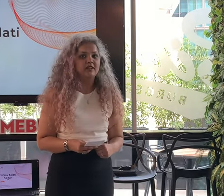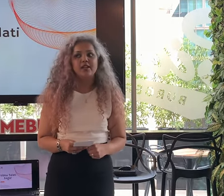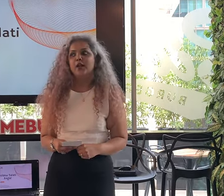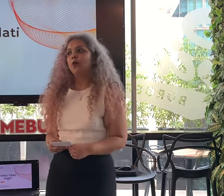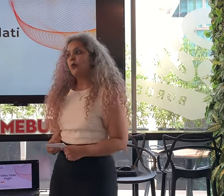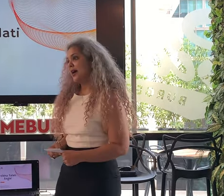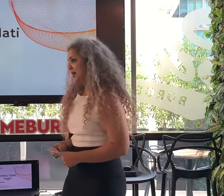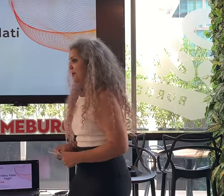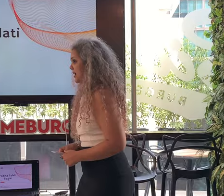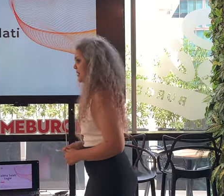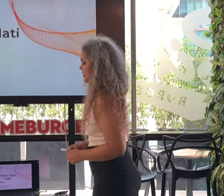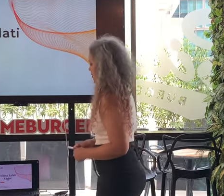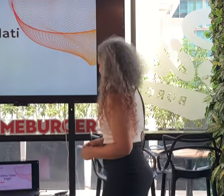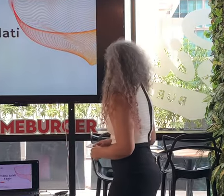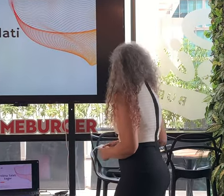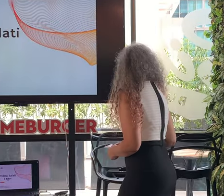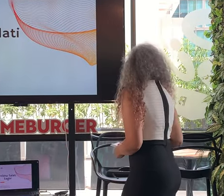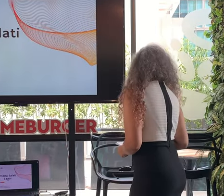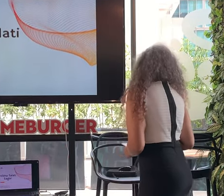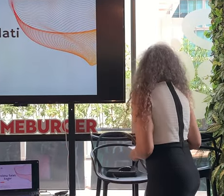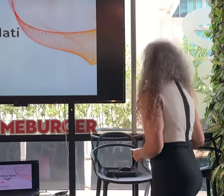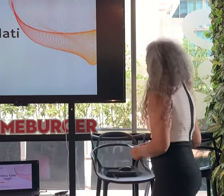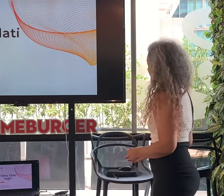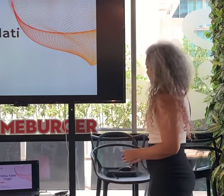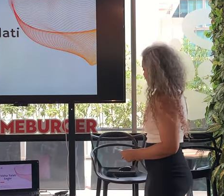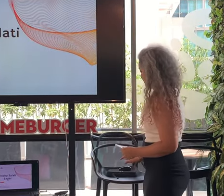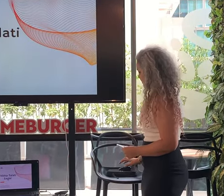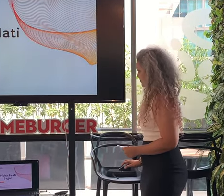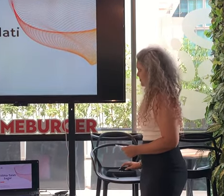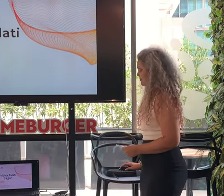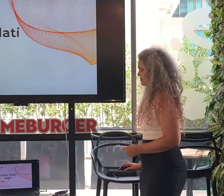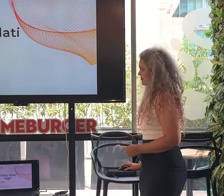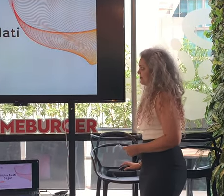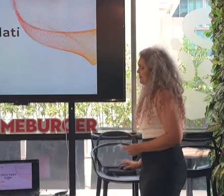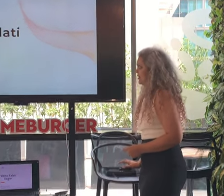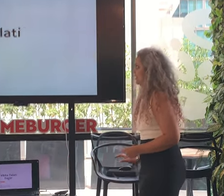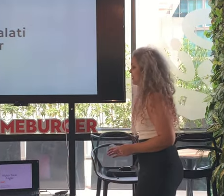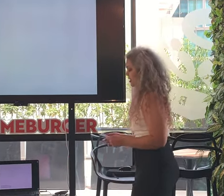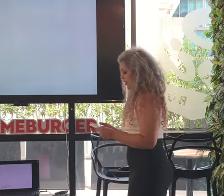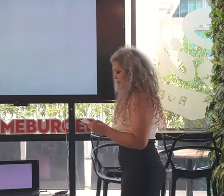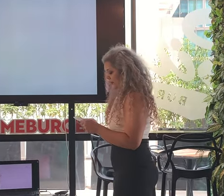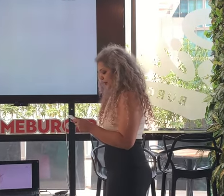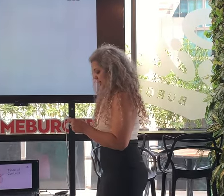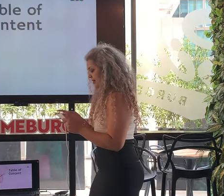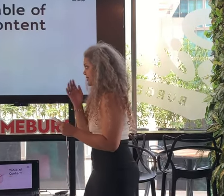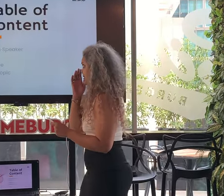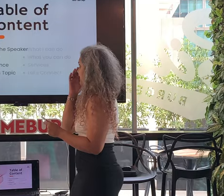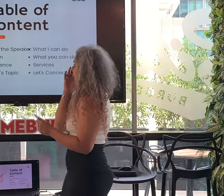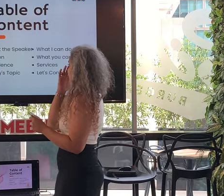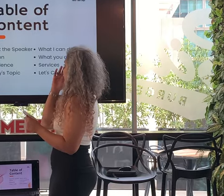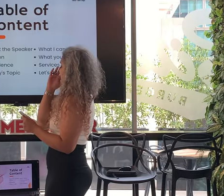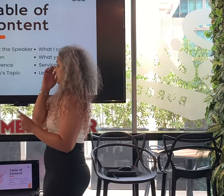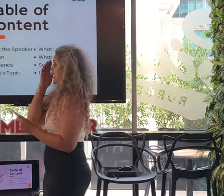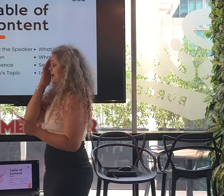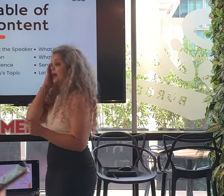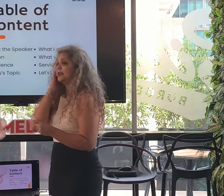a few things that are close to my heart.